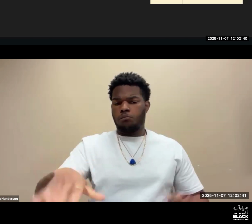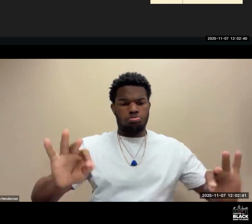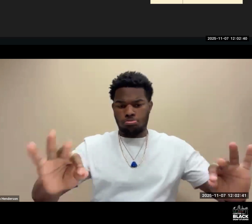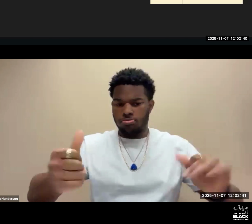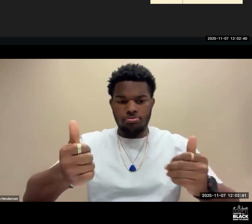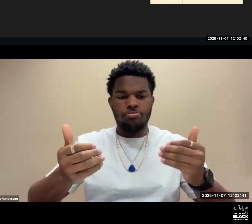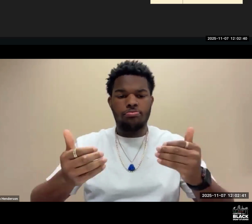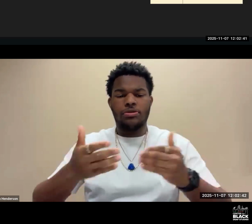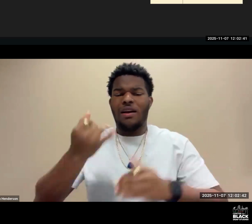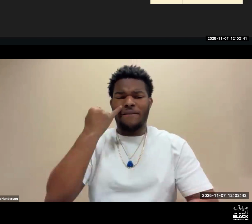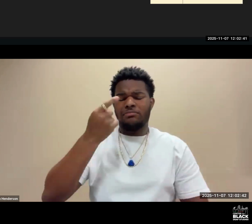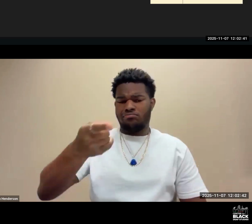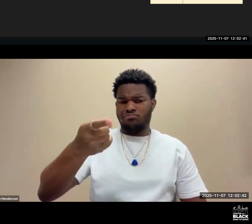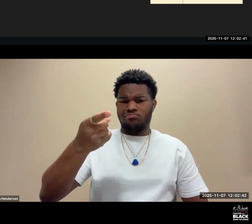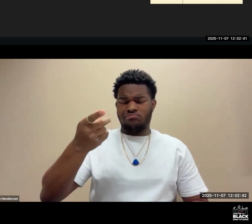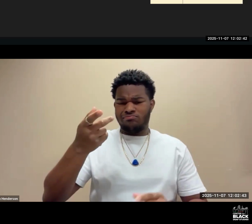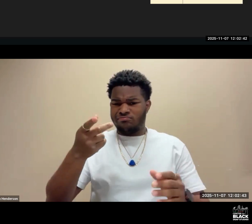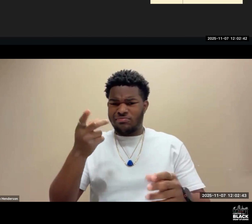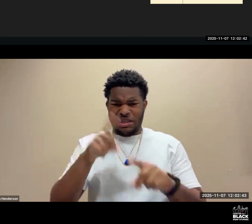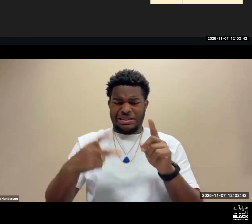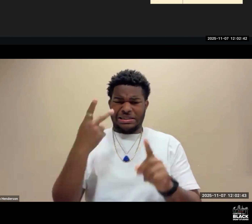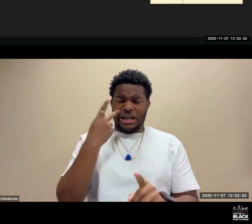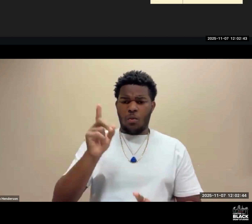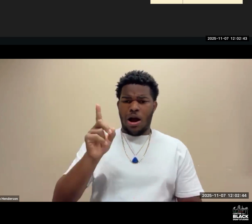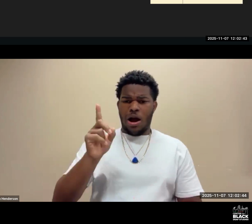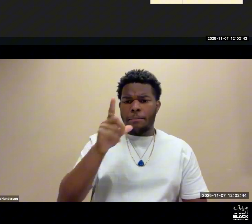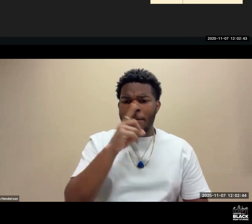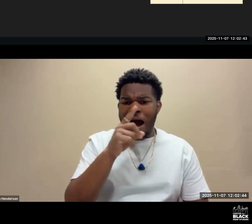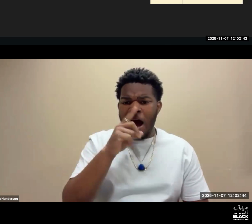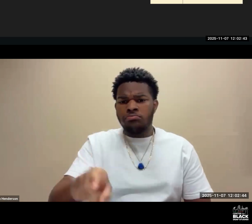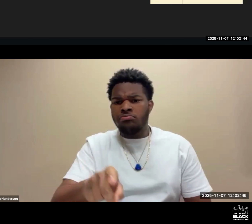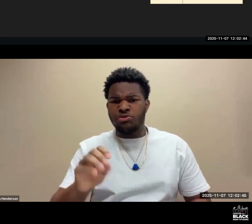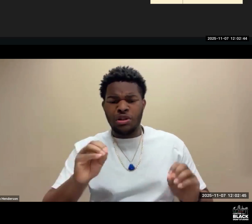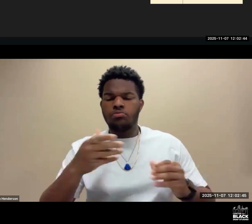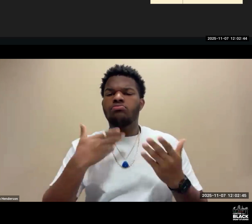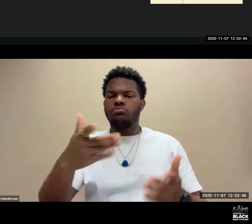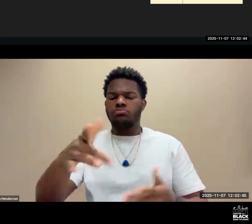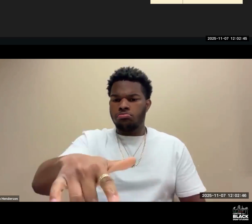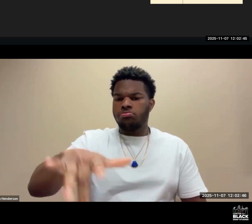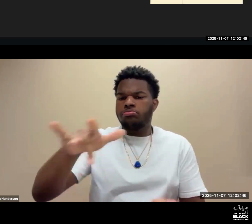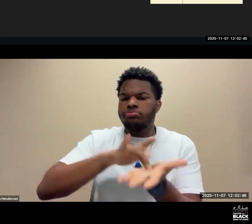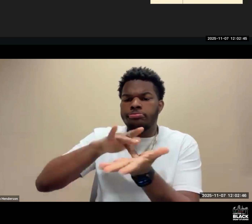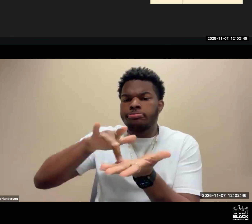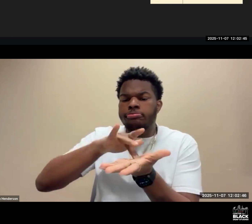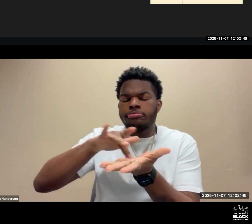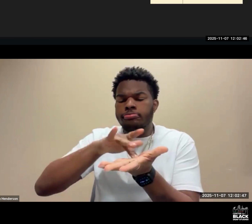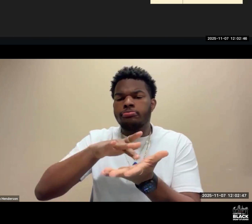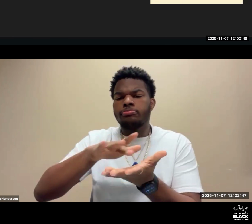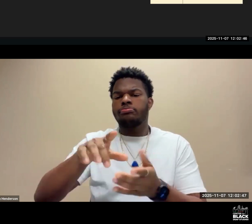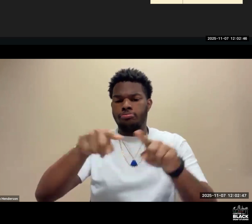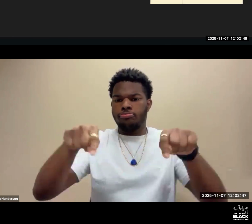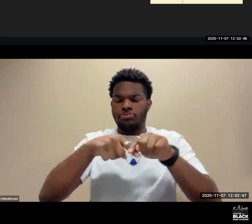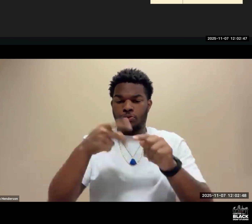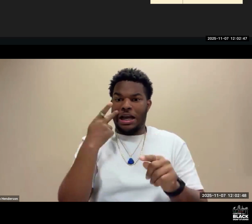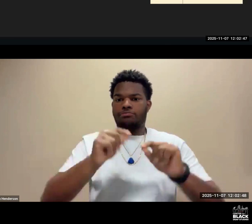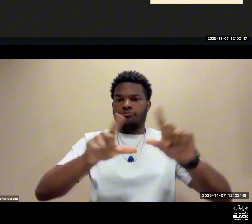the application. If there are some tech issues,